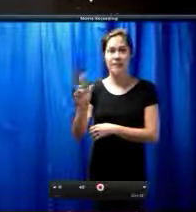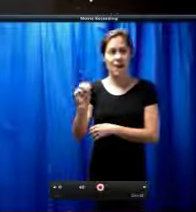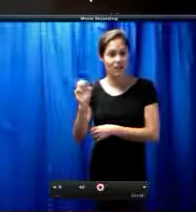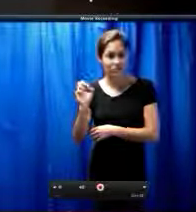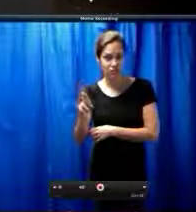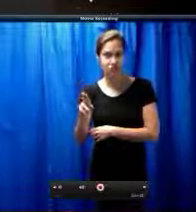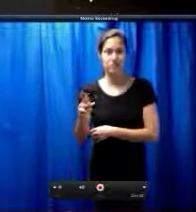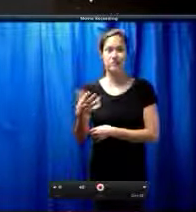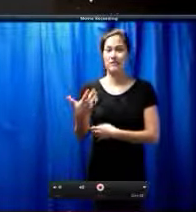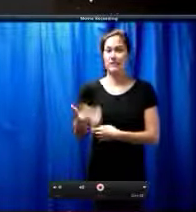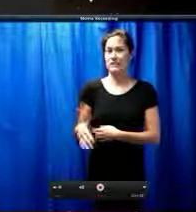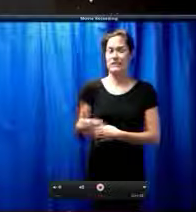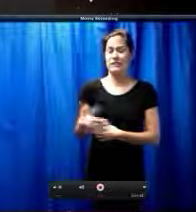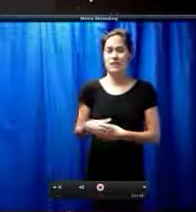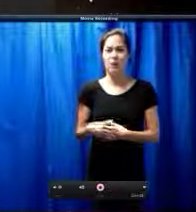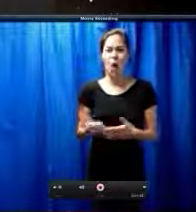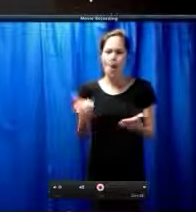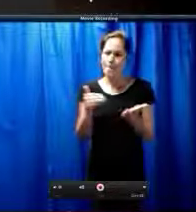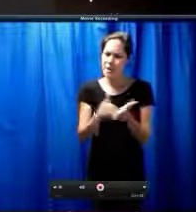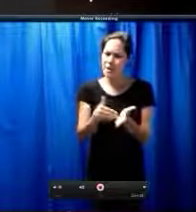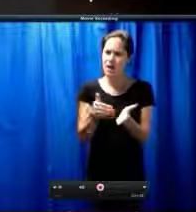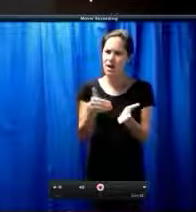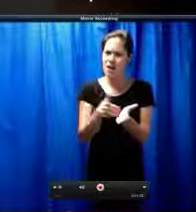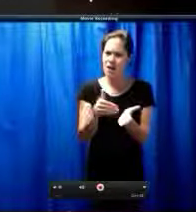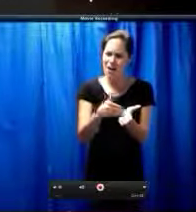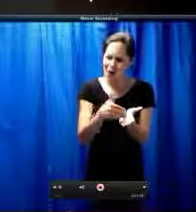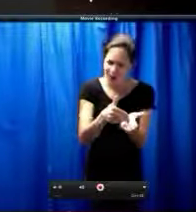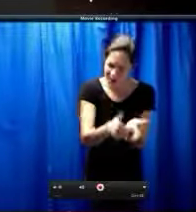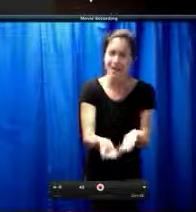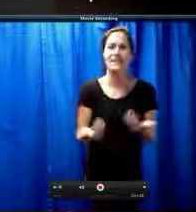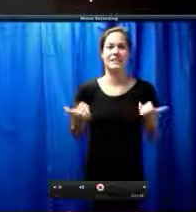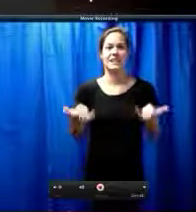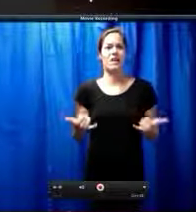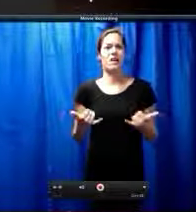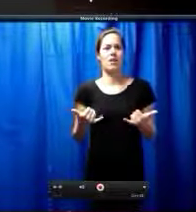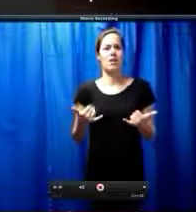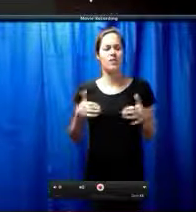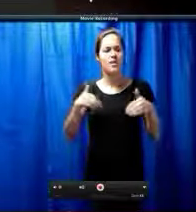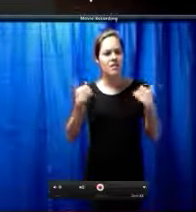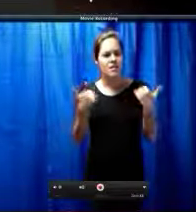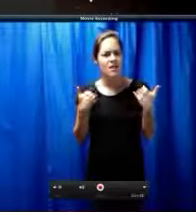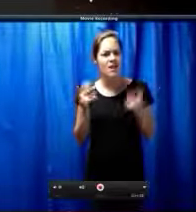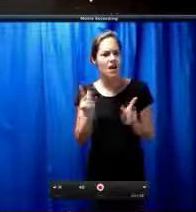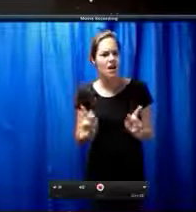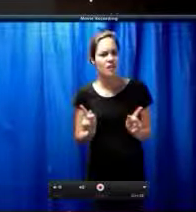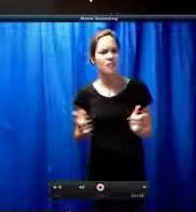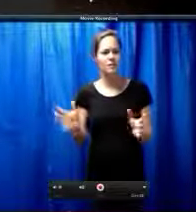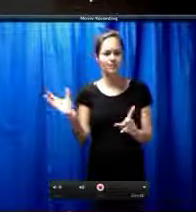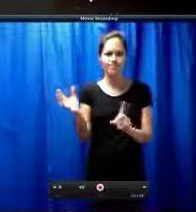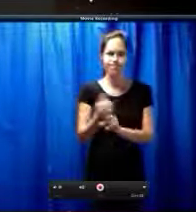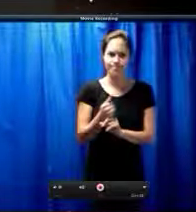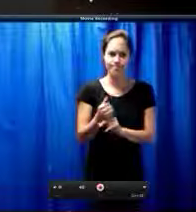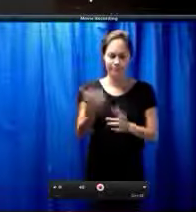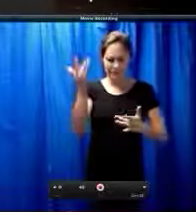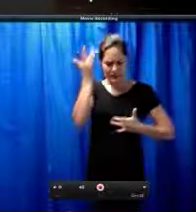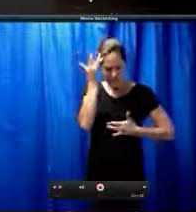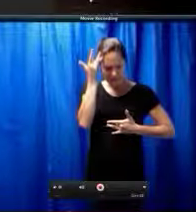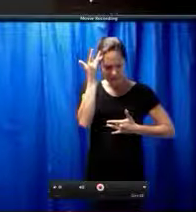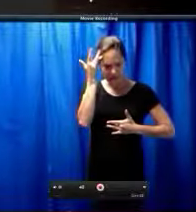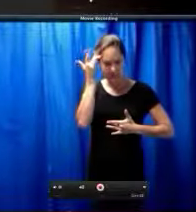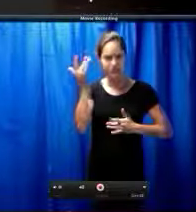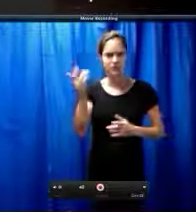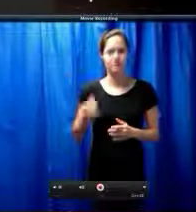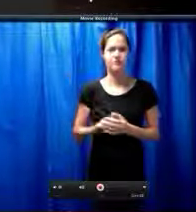you. So it's happening more and more often to young people. And obviously the tobacco and alcohol use are still part